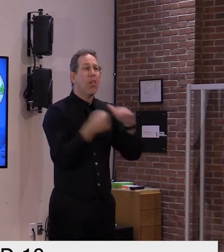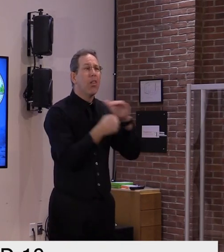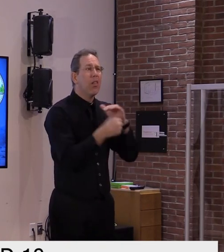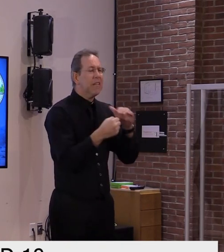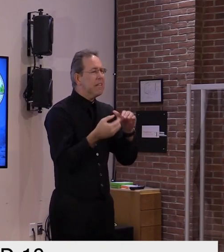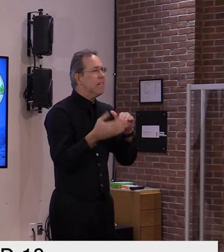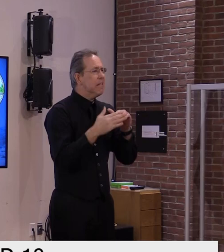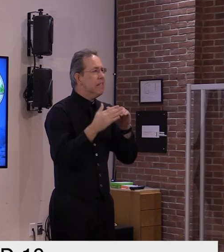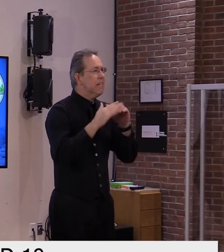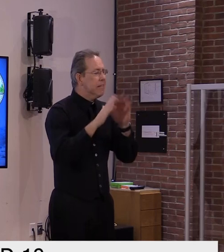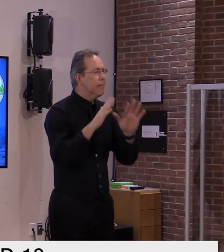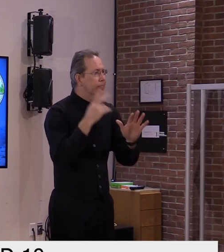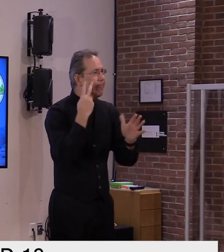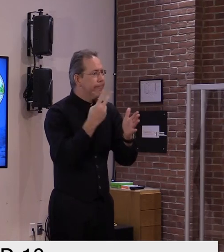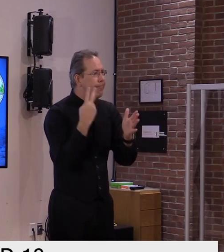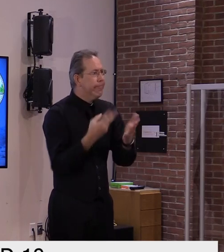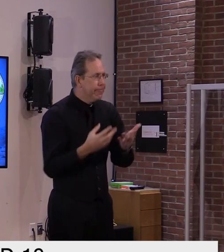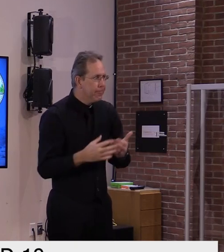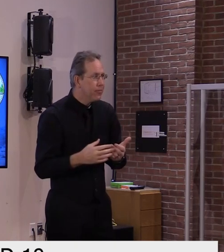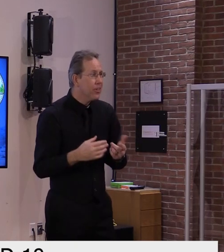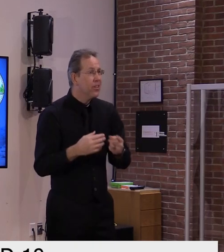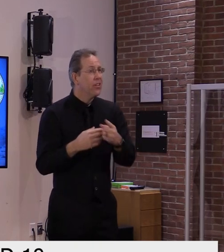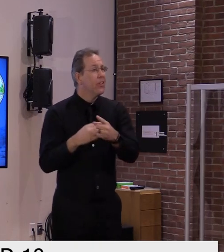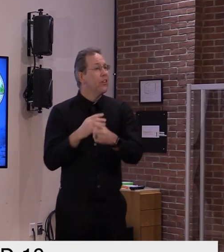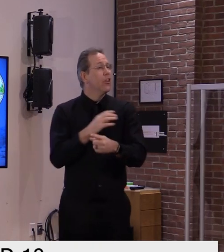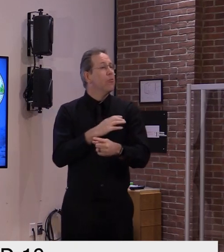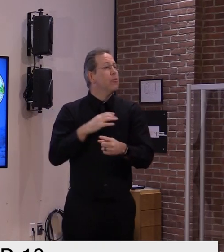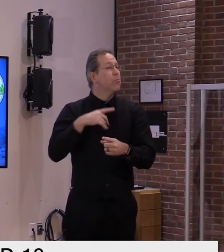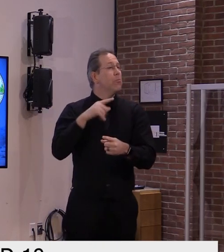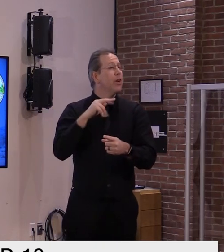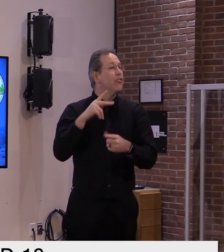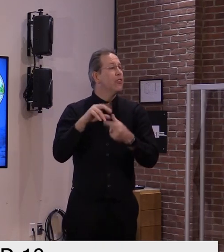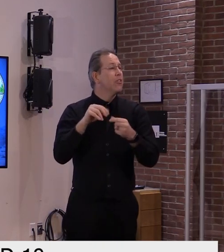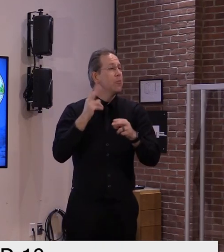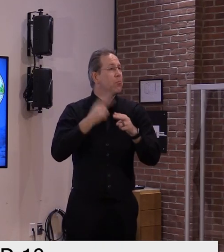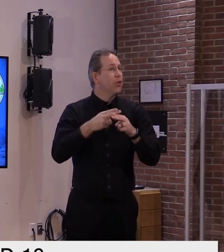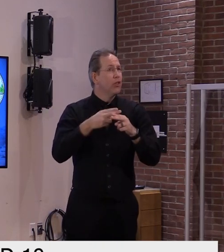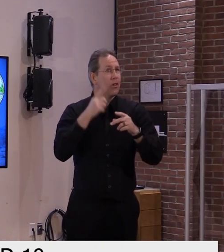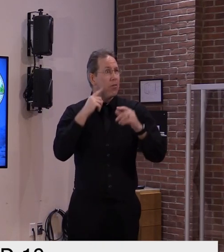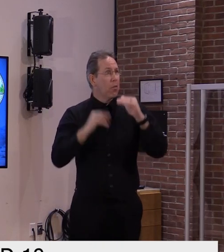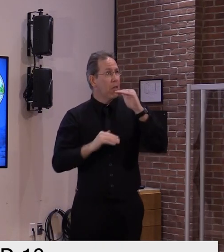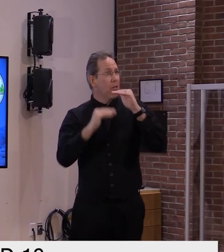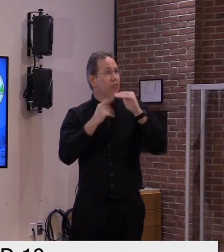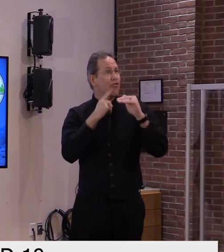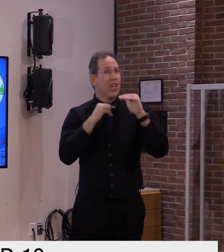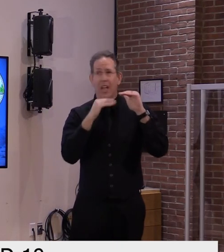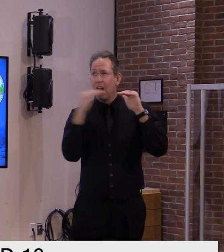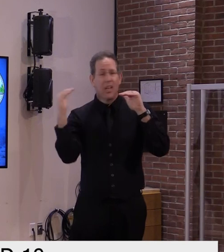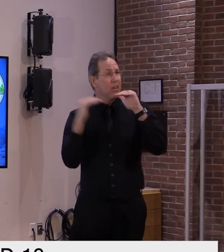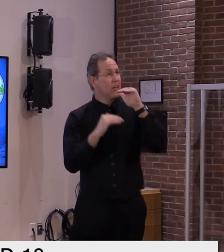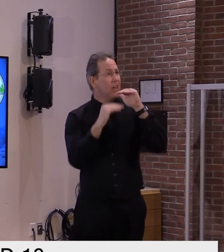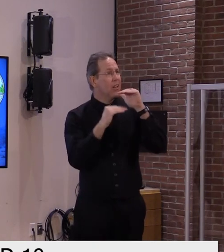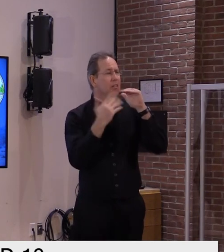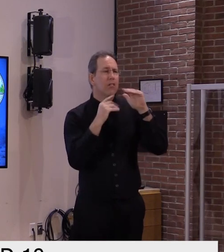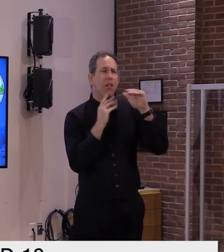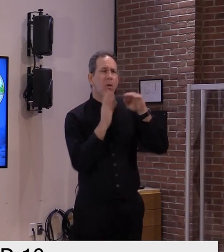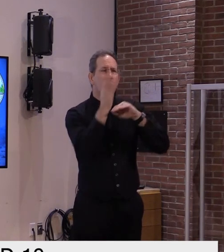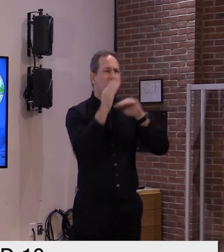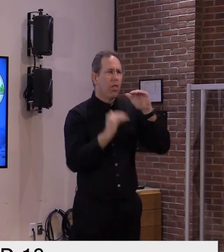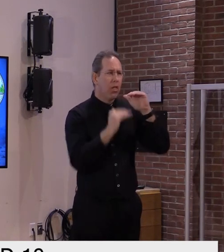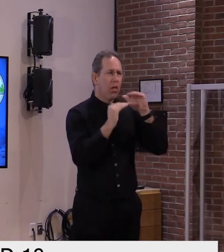presentation, we continue to remain within our capacity, and we are monitoring the situation in our hospitals very